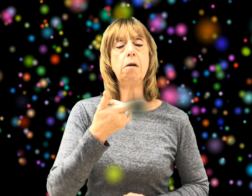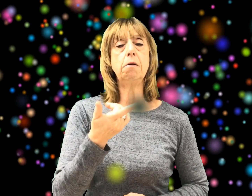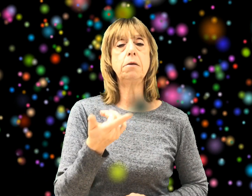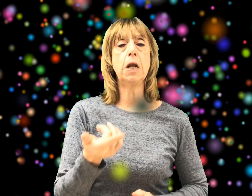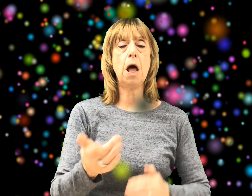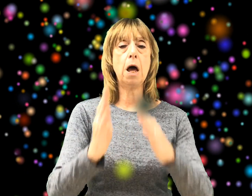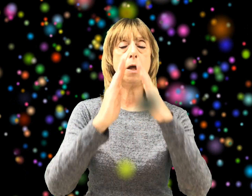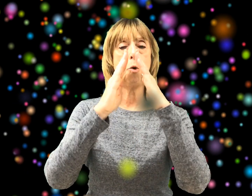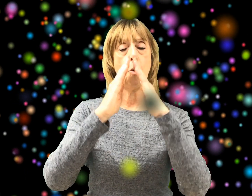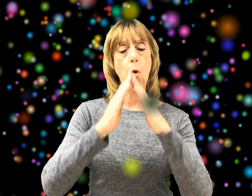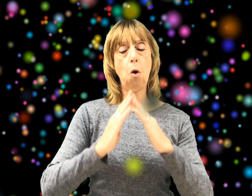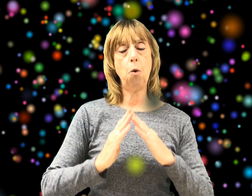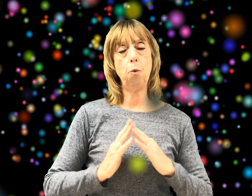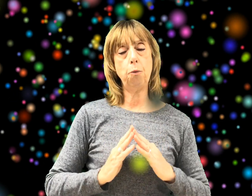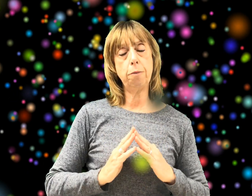feels like home.